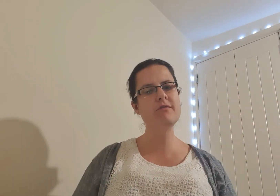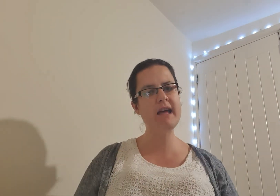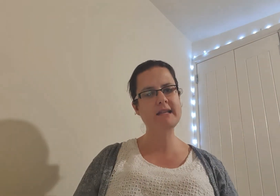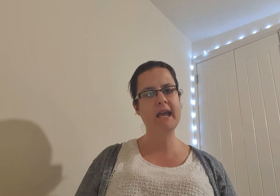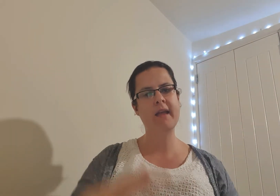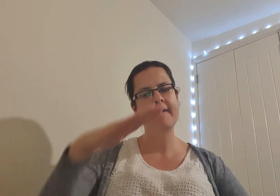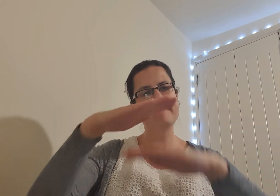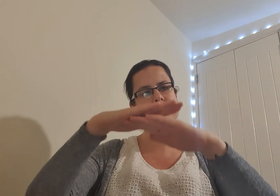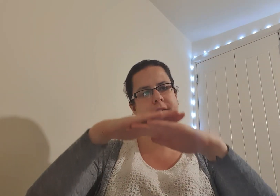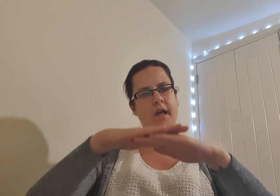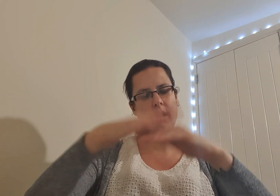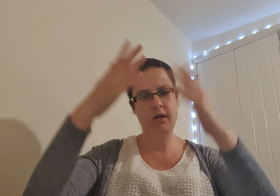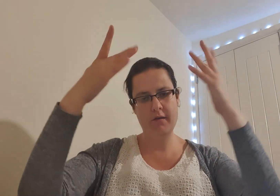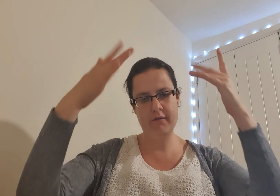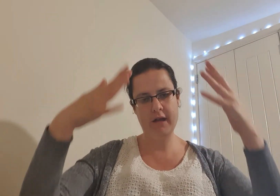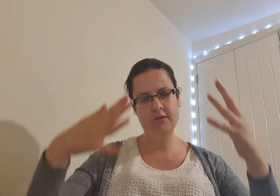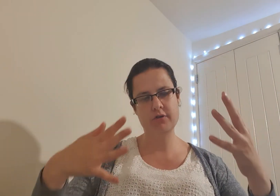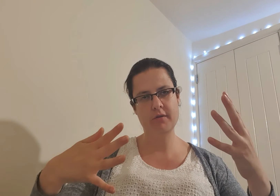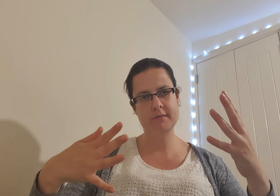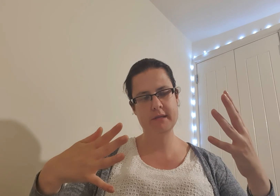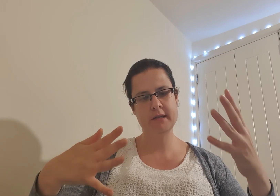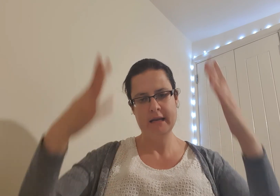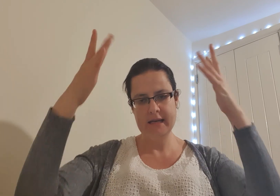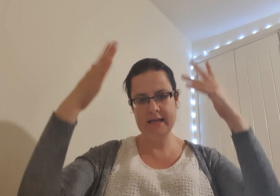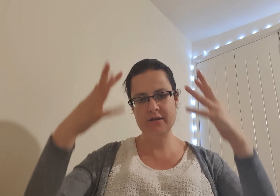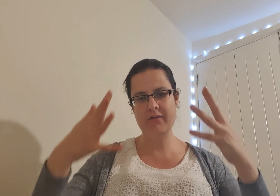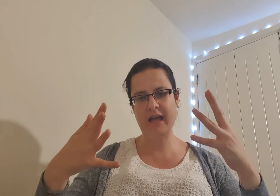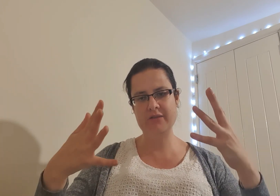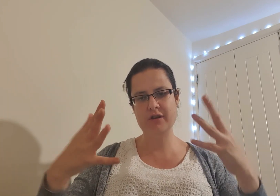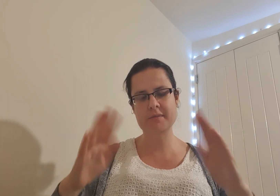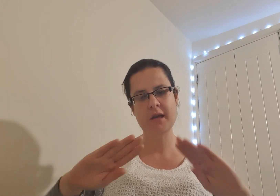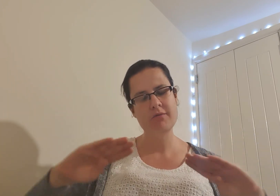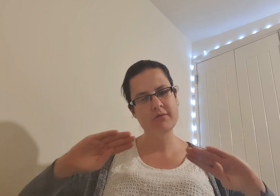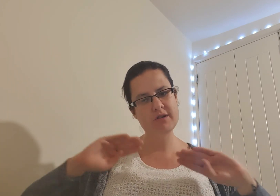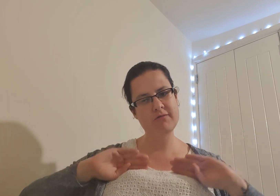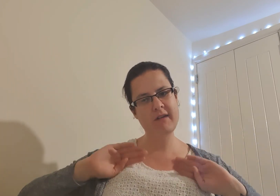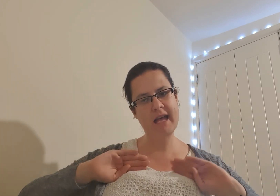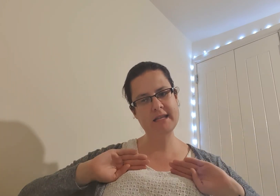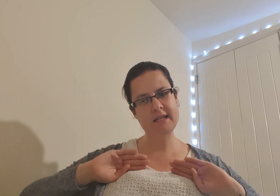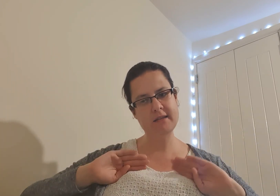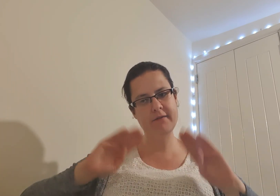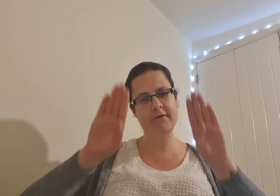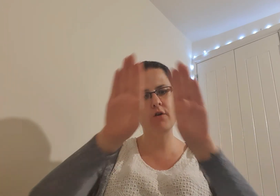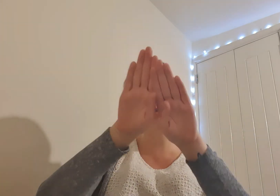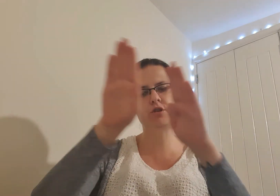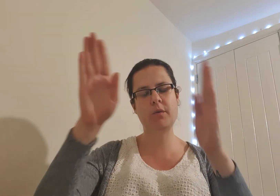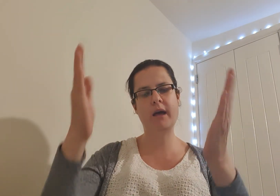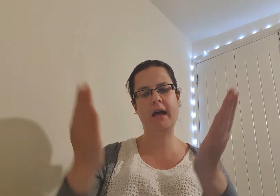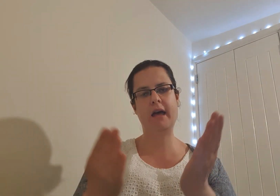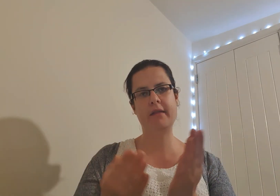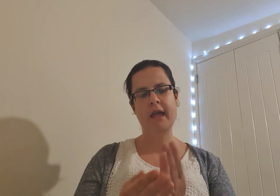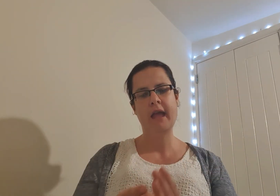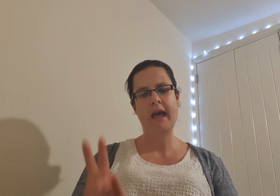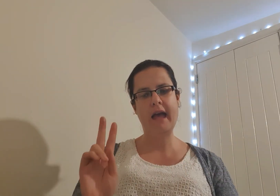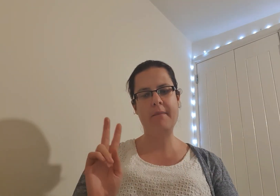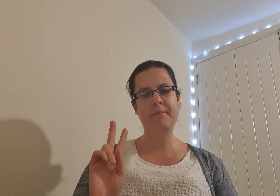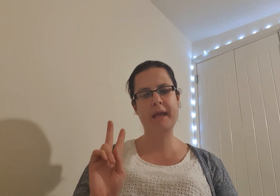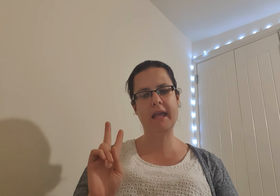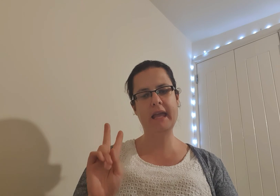already full of raindrops. Little Raindrop was ready to fall to earth and